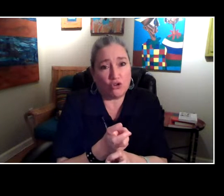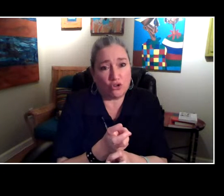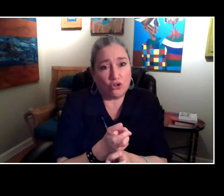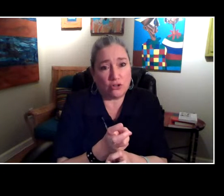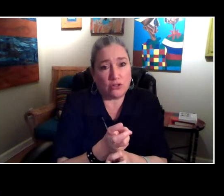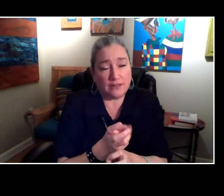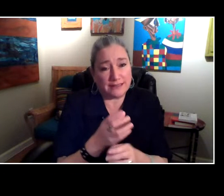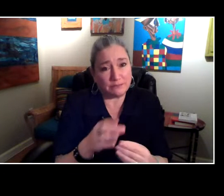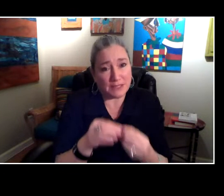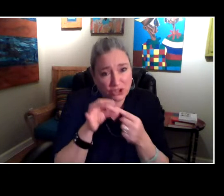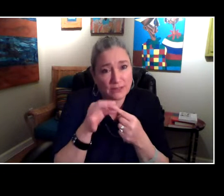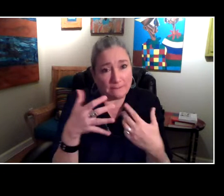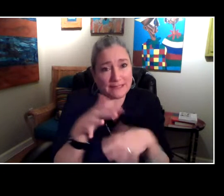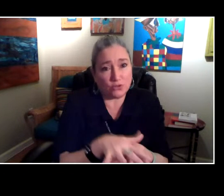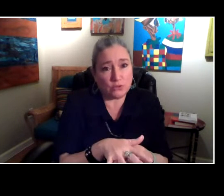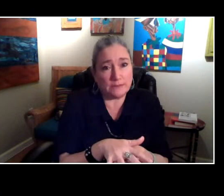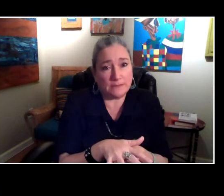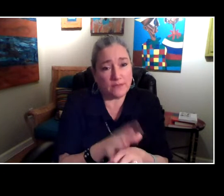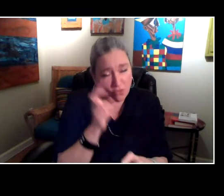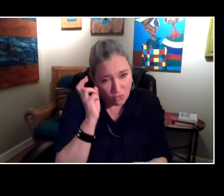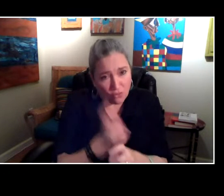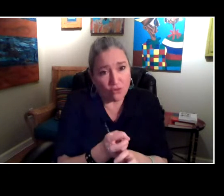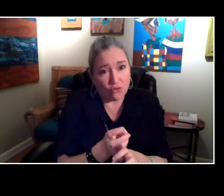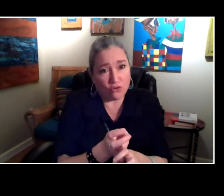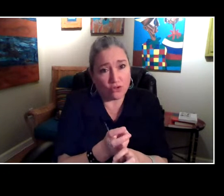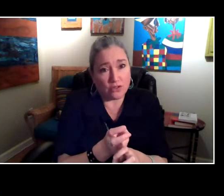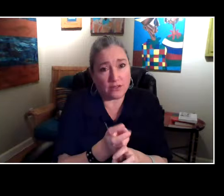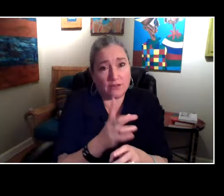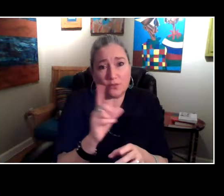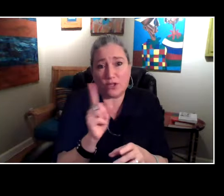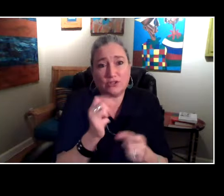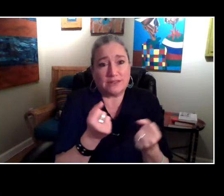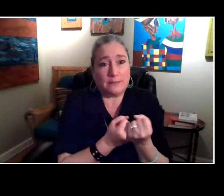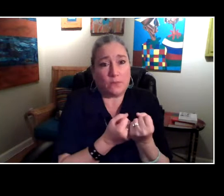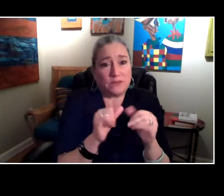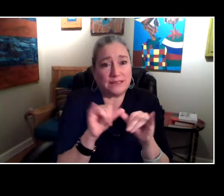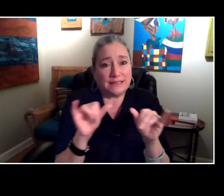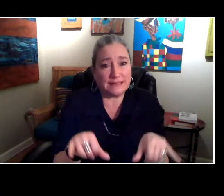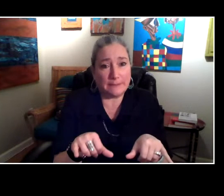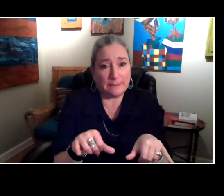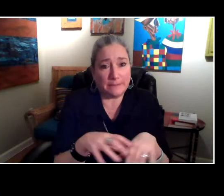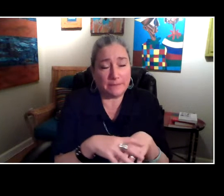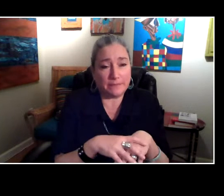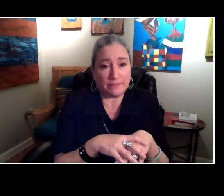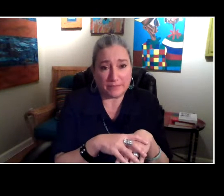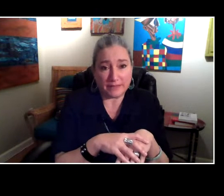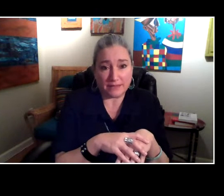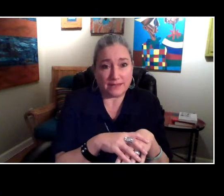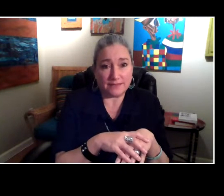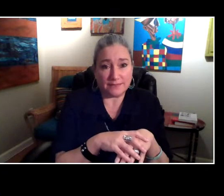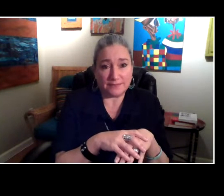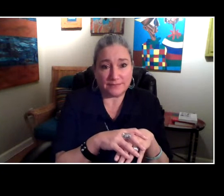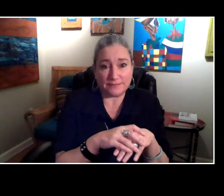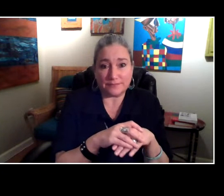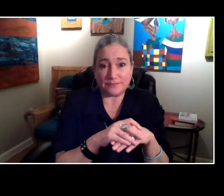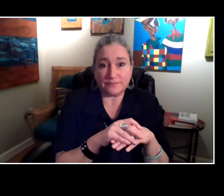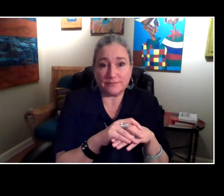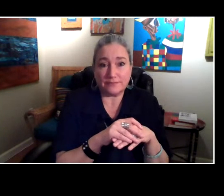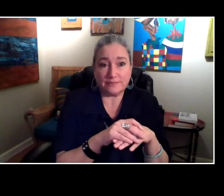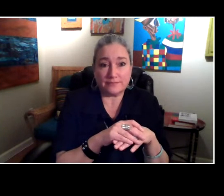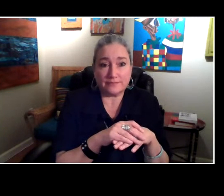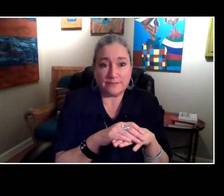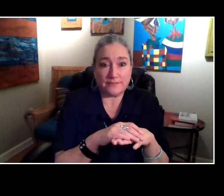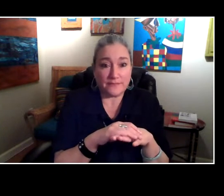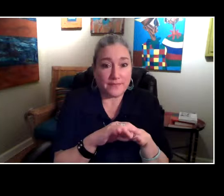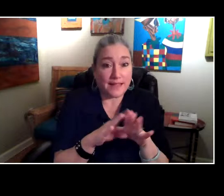causes high levels of burnout in deaf professionals. It's extremely hard in mainstream settings in particular,